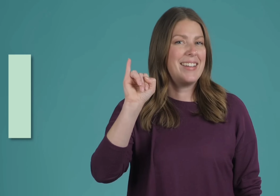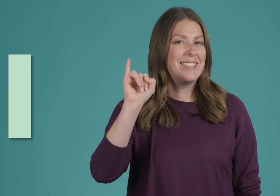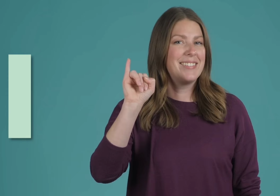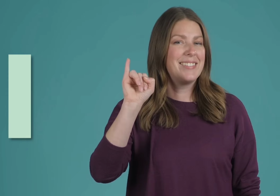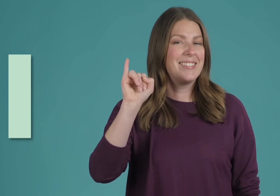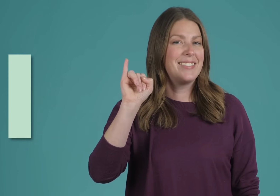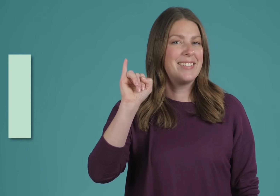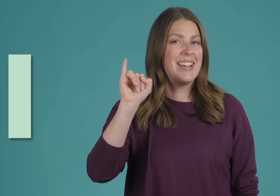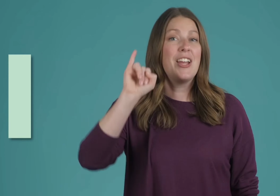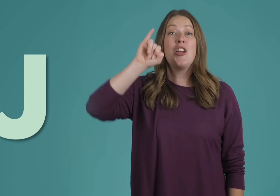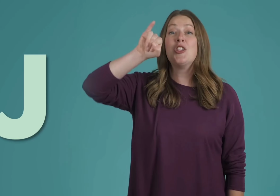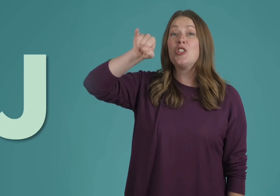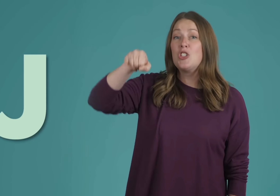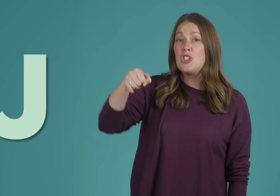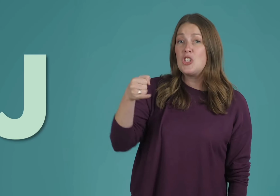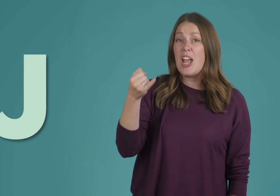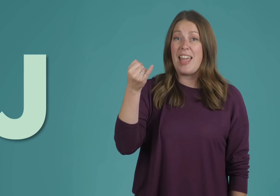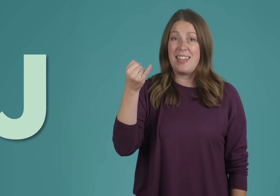I. J.